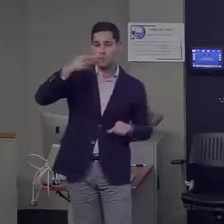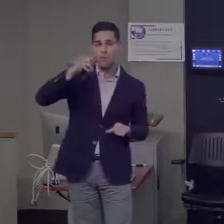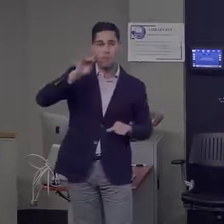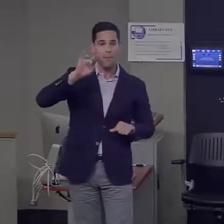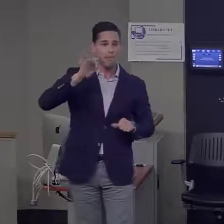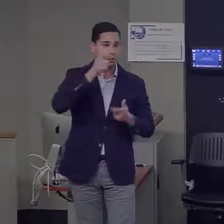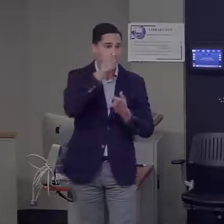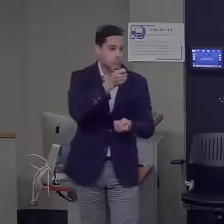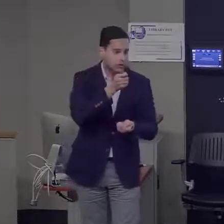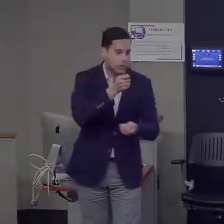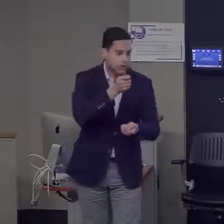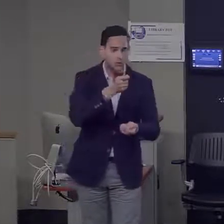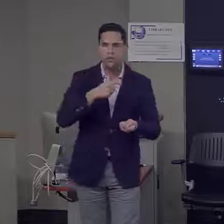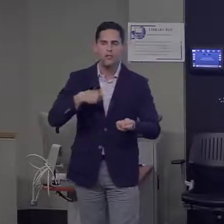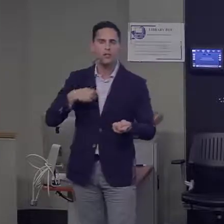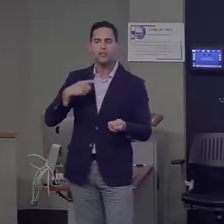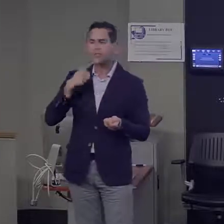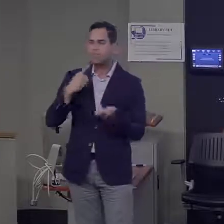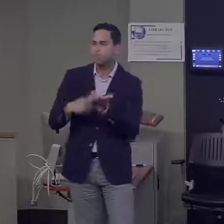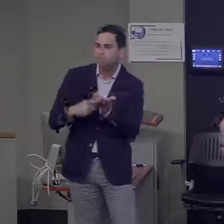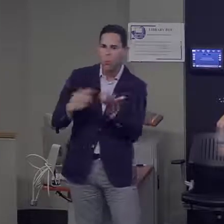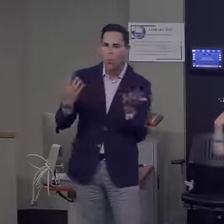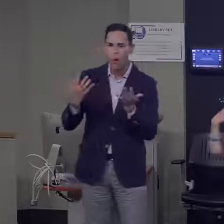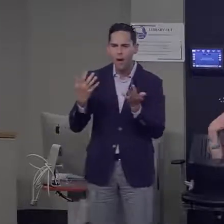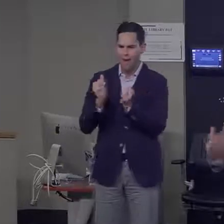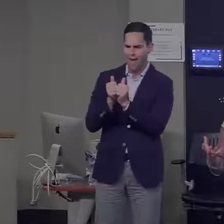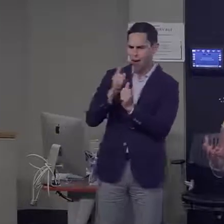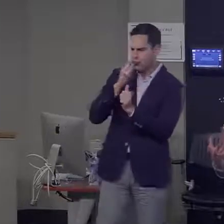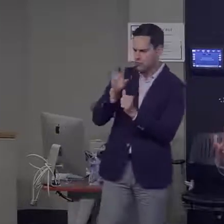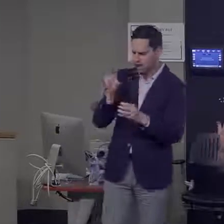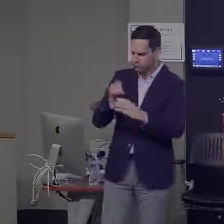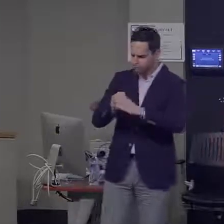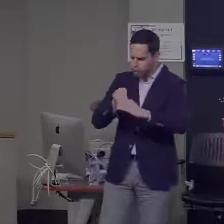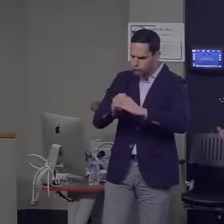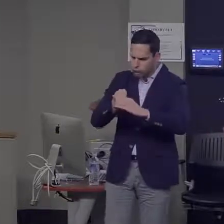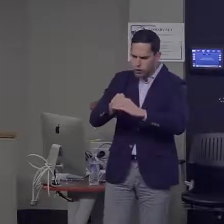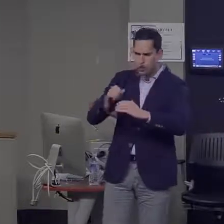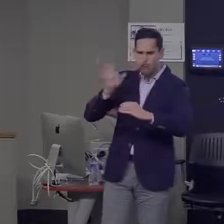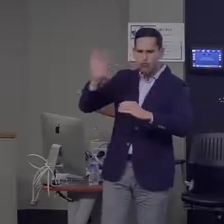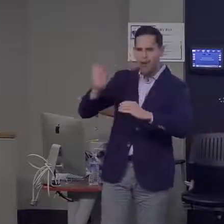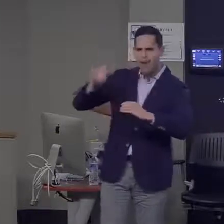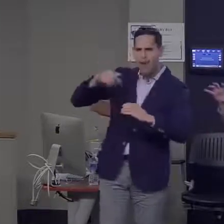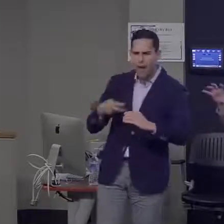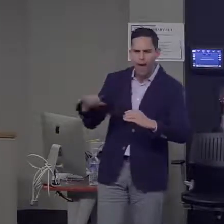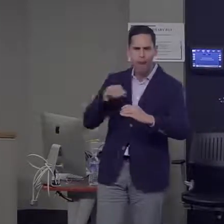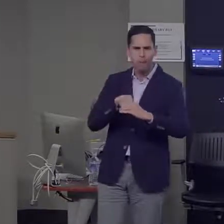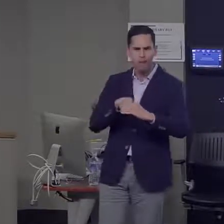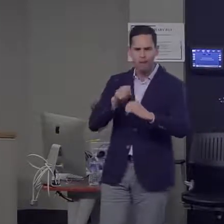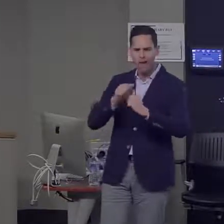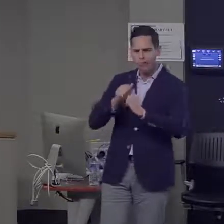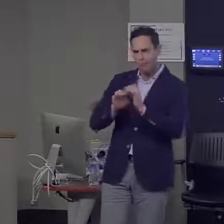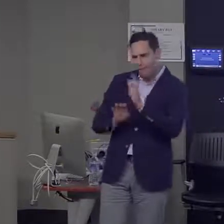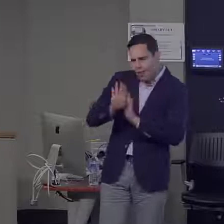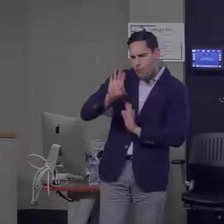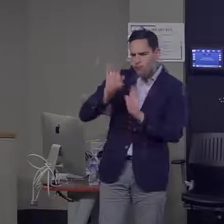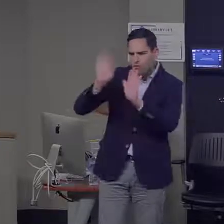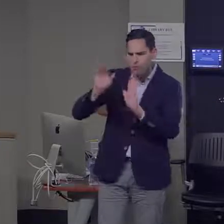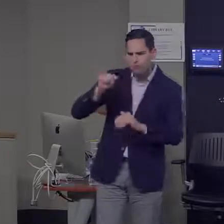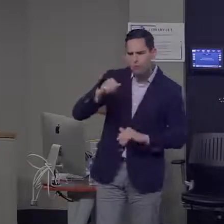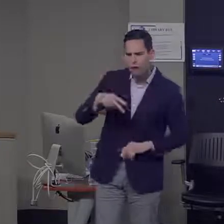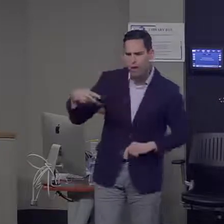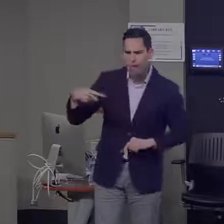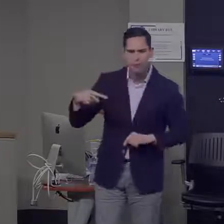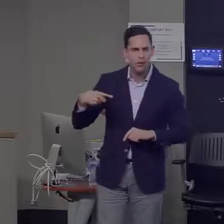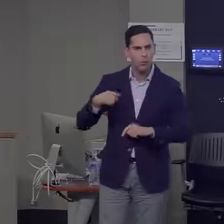to make a great app. And those are principles of learning that we pulled from the learning science